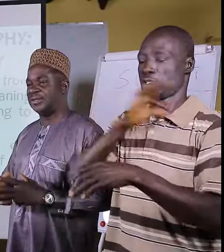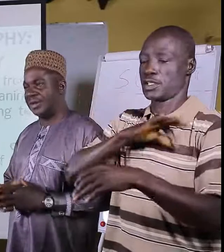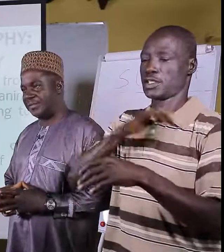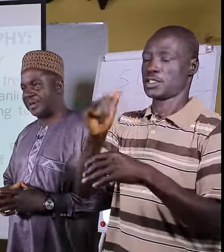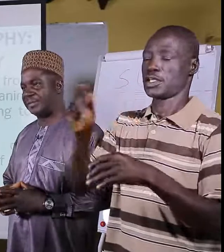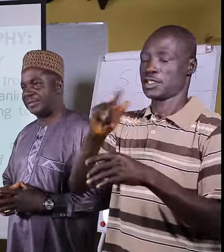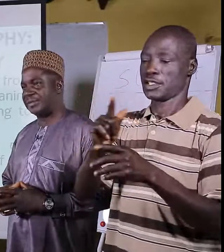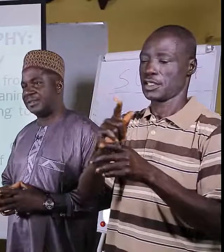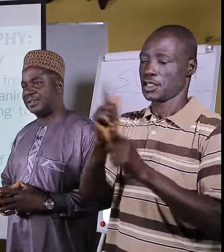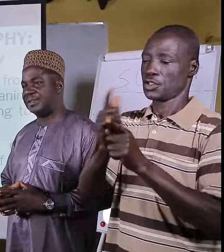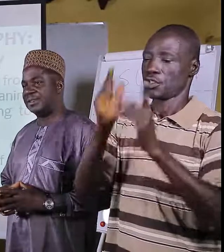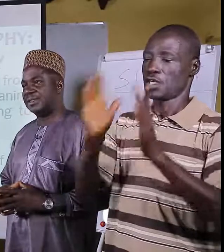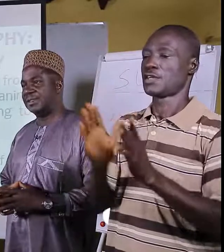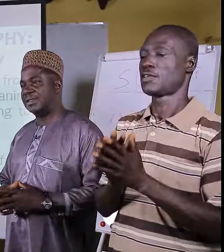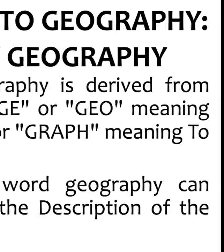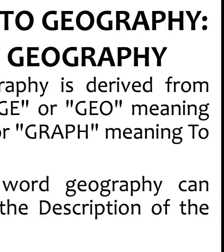as a geographer.